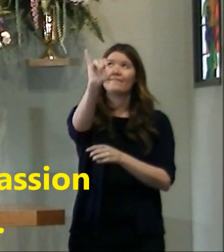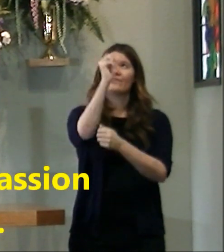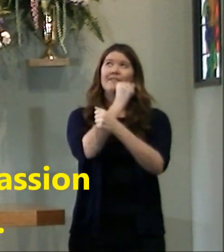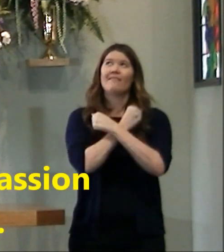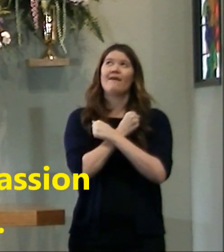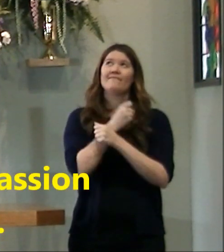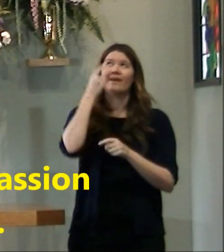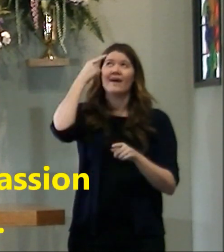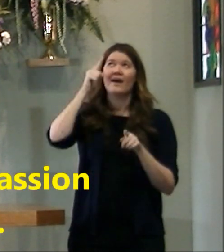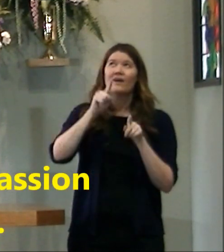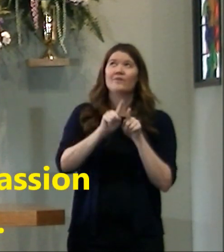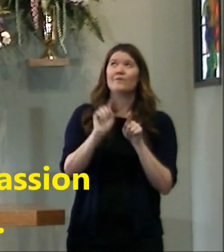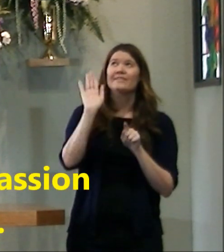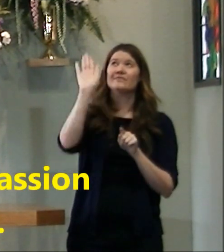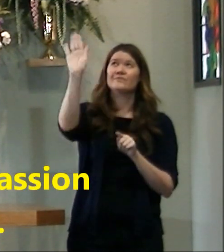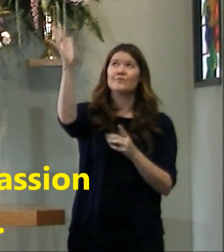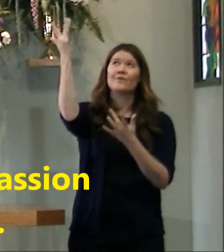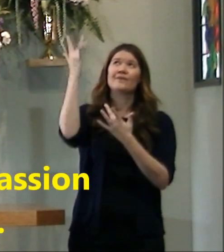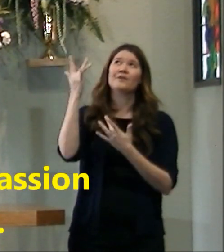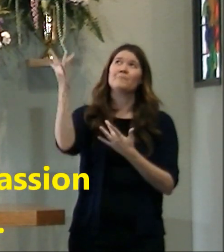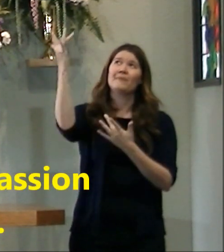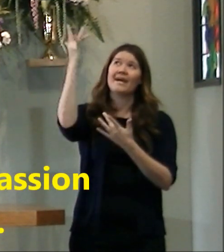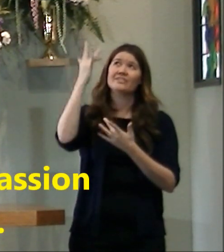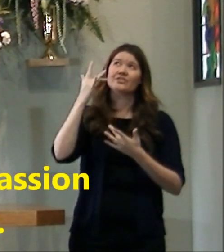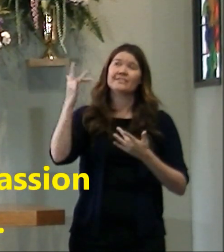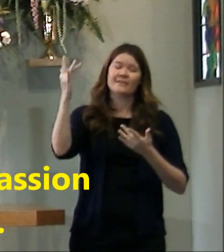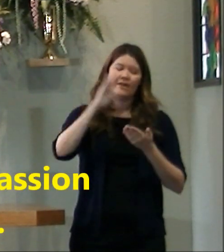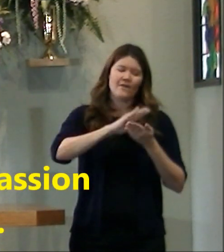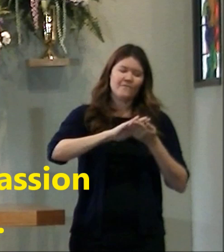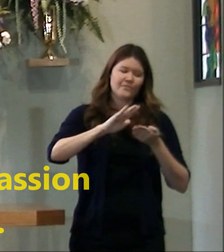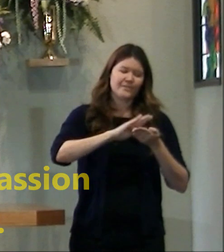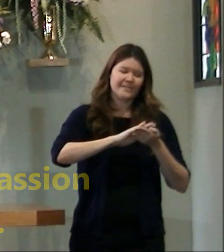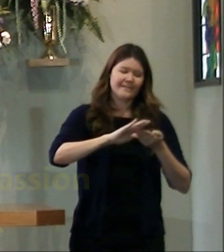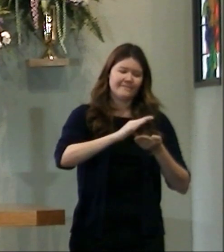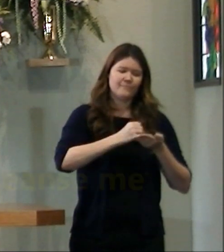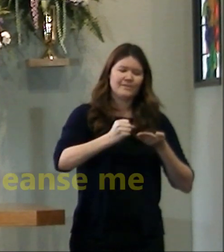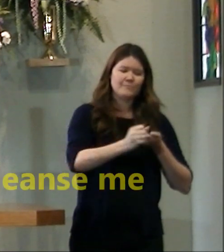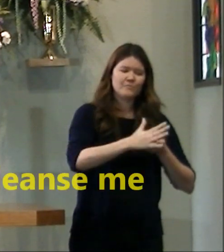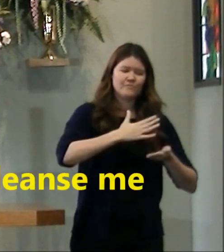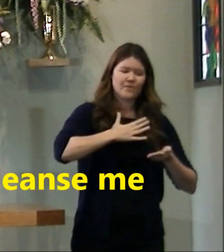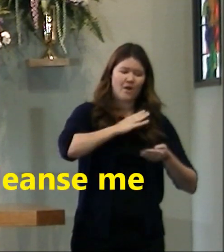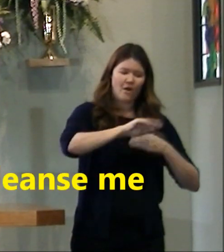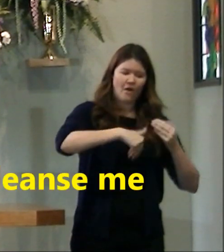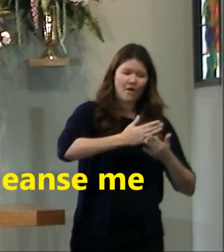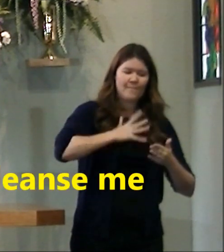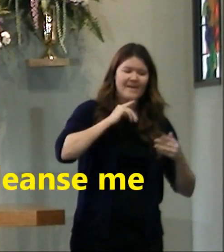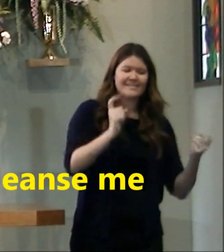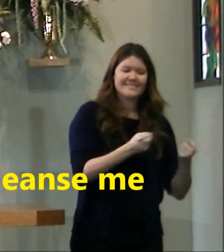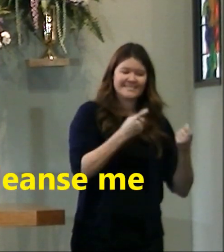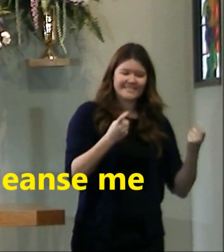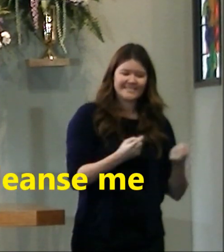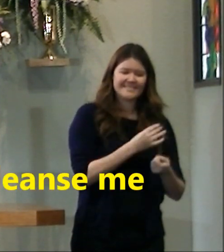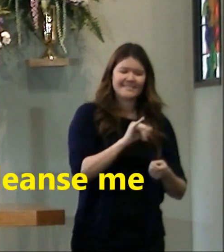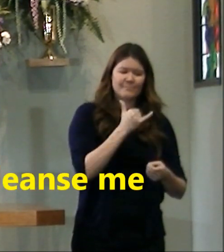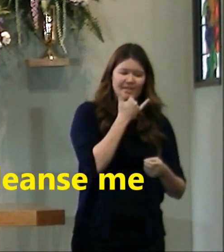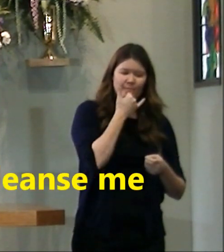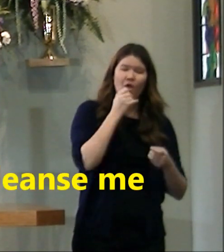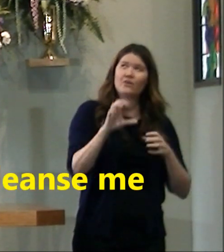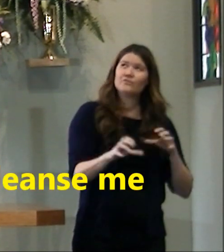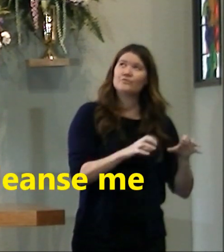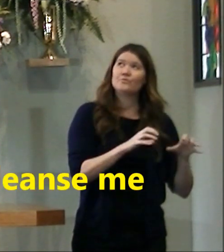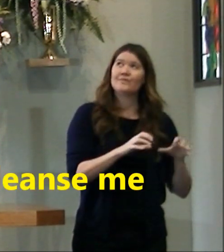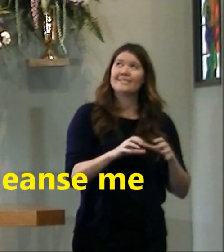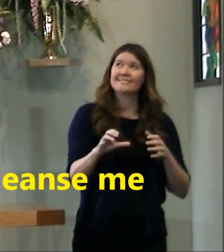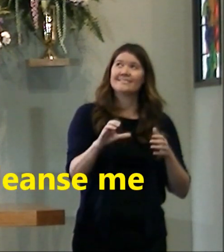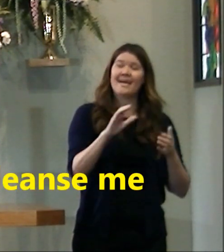according to your great compassion, blot out my transgressions. wash away all my iniquity